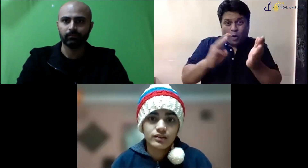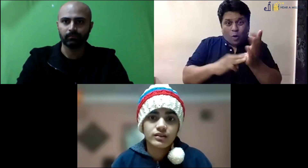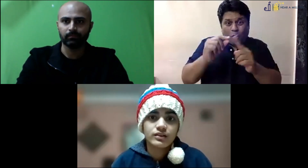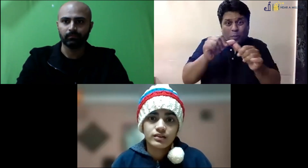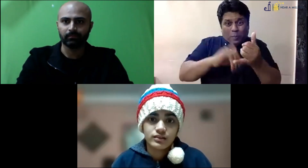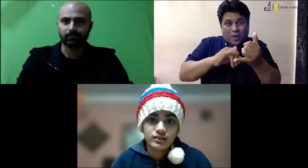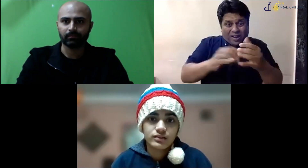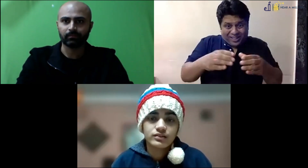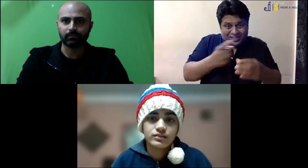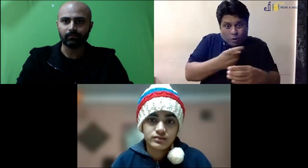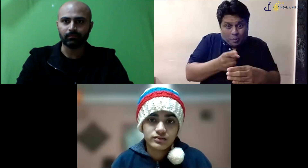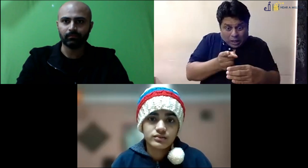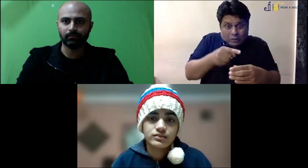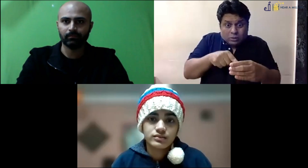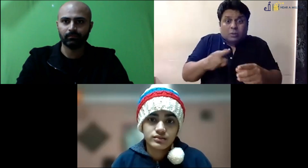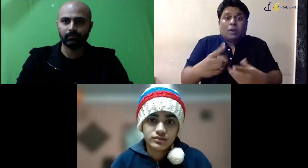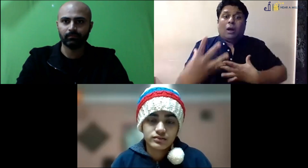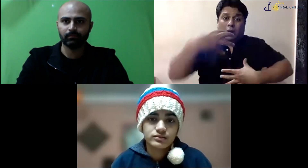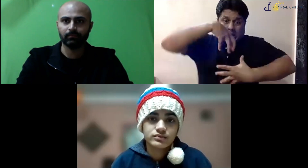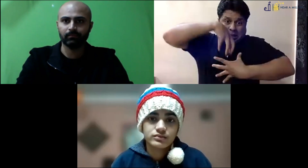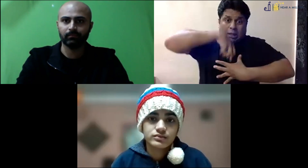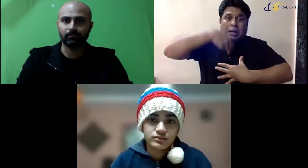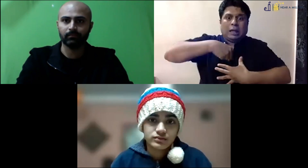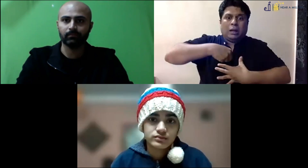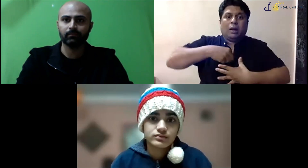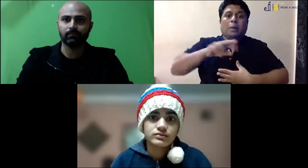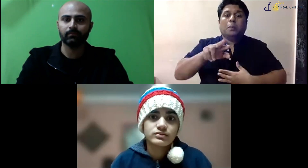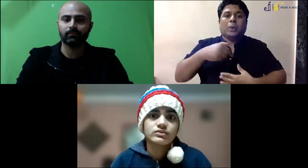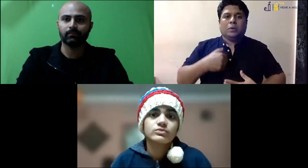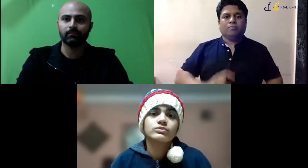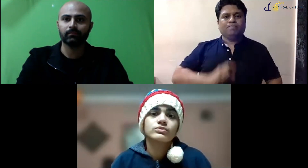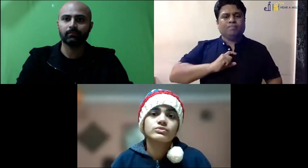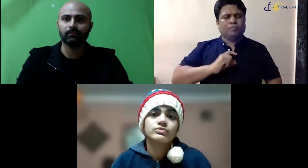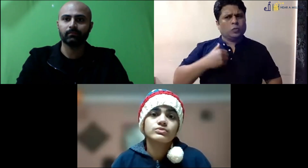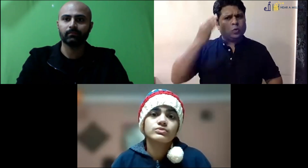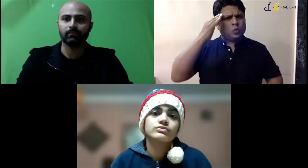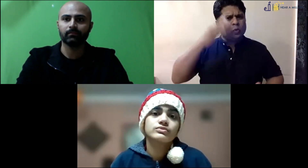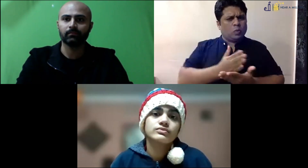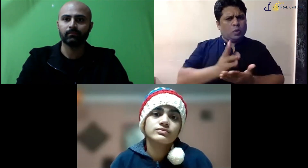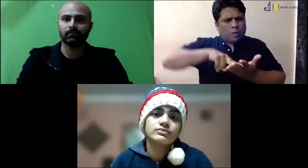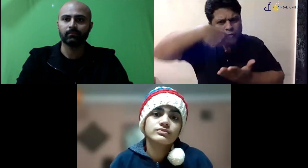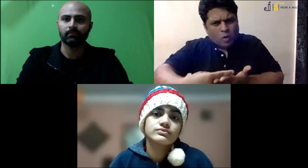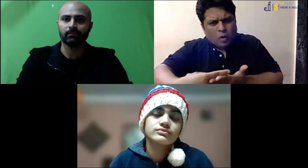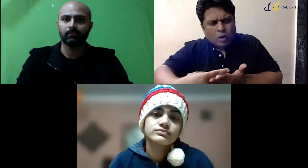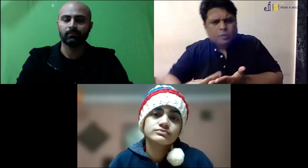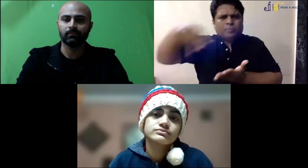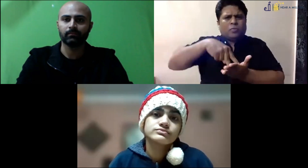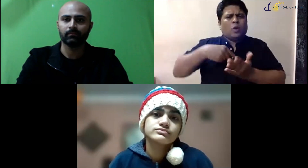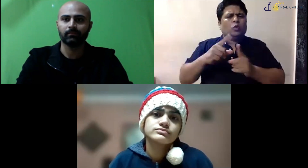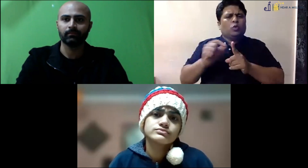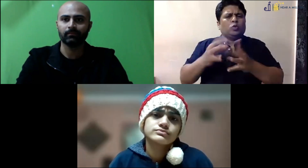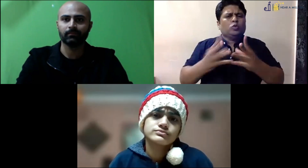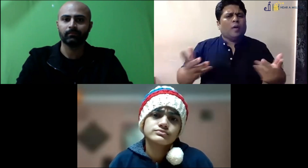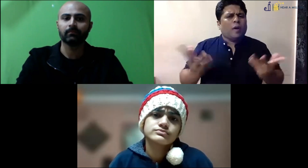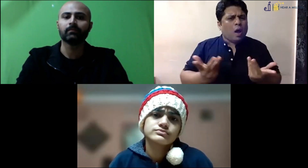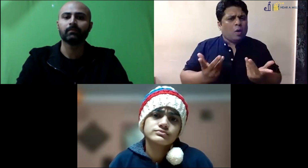you will reach at your destination, correct? So the compass is you will have it in yourself,